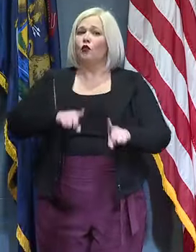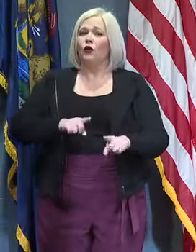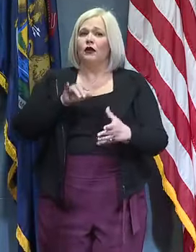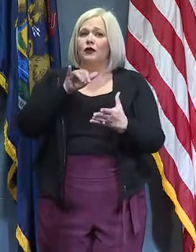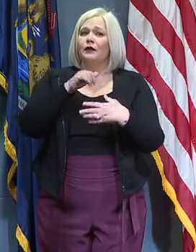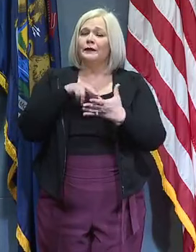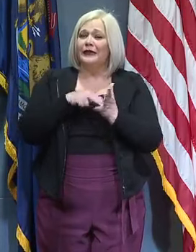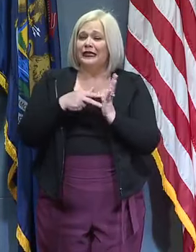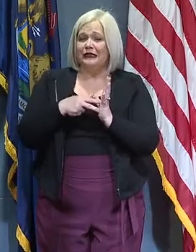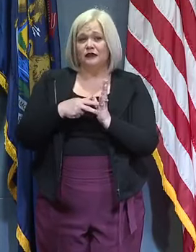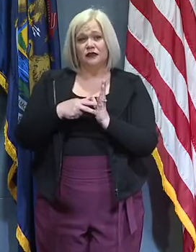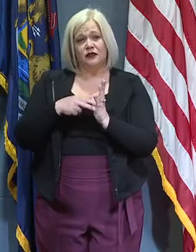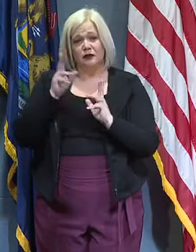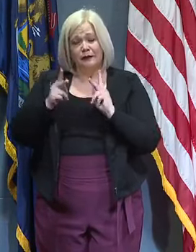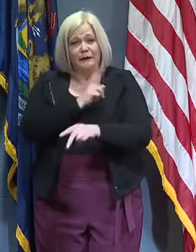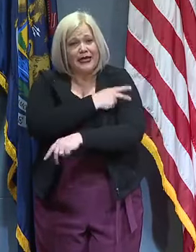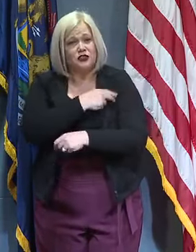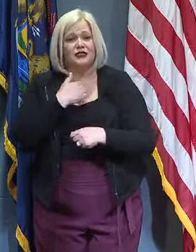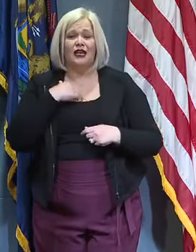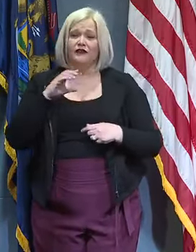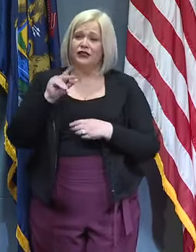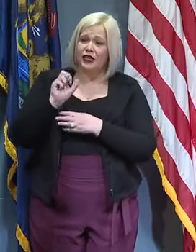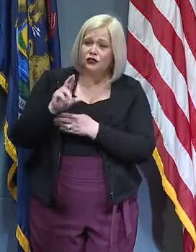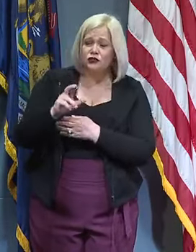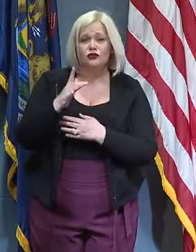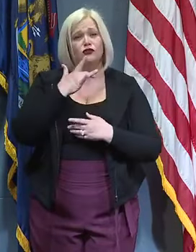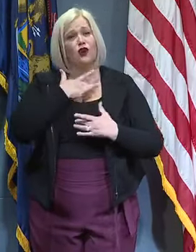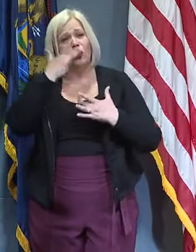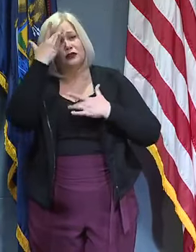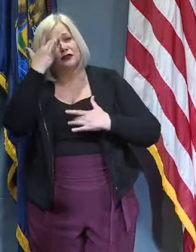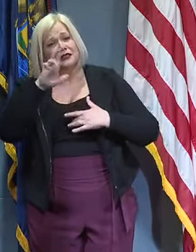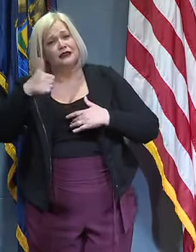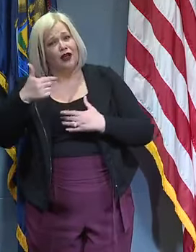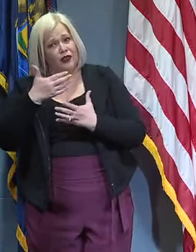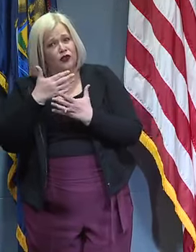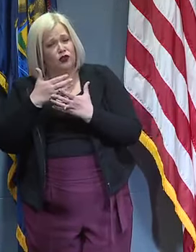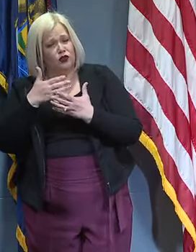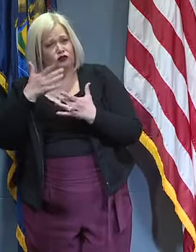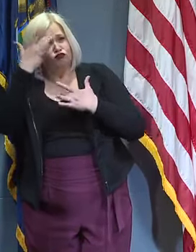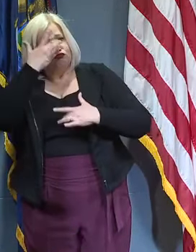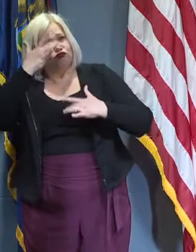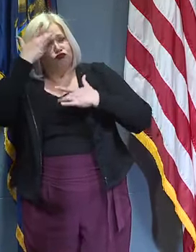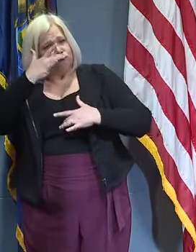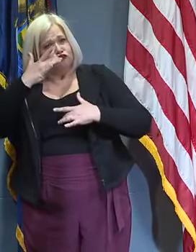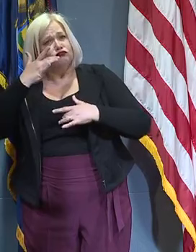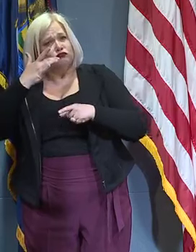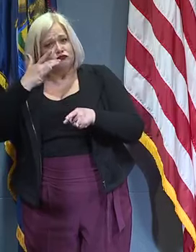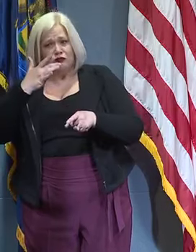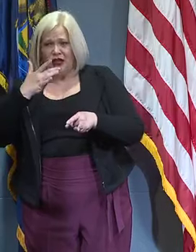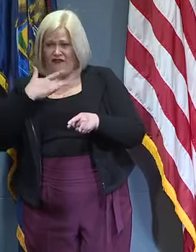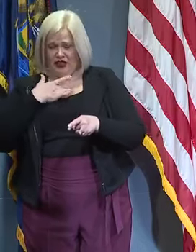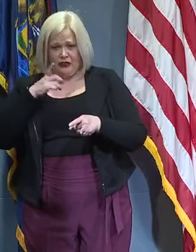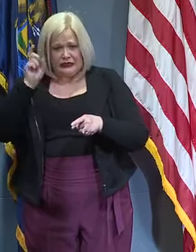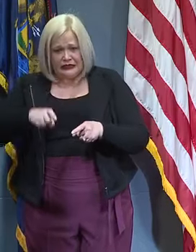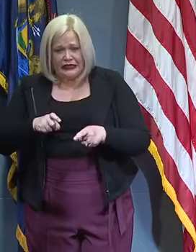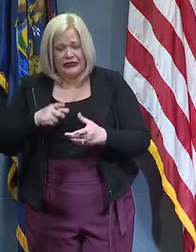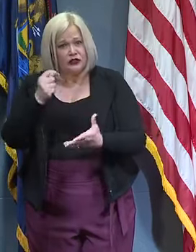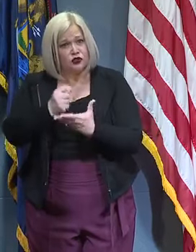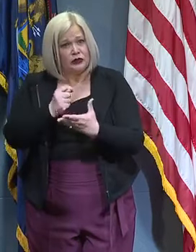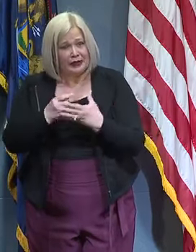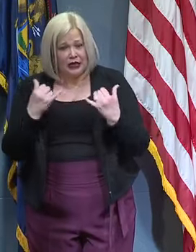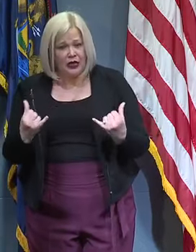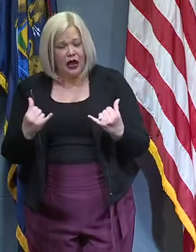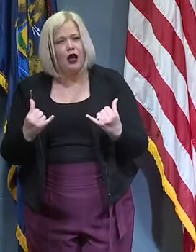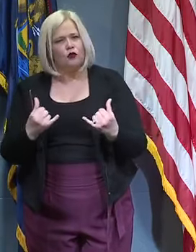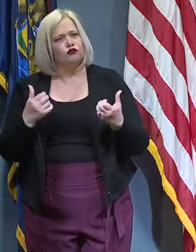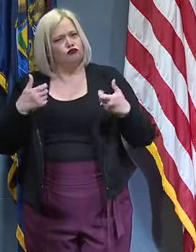and treatment for cancer, advanced heart disease, and other things that a physician determines is time sensitive for their patients.